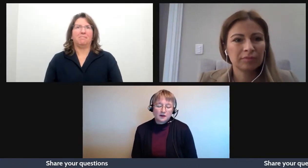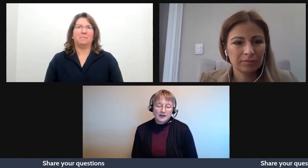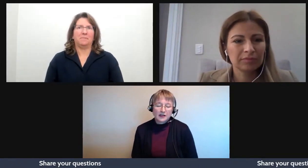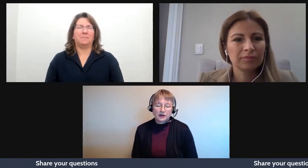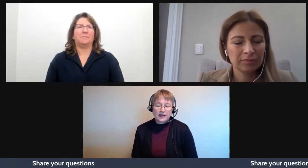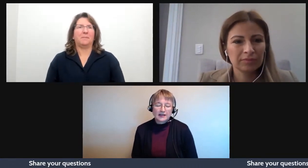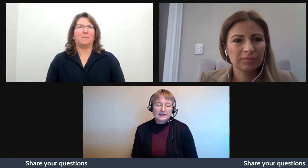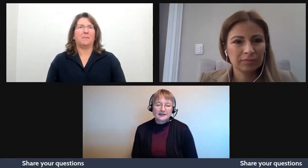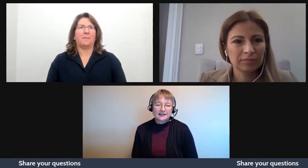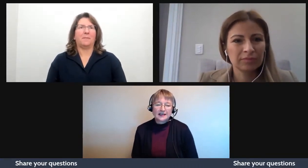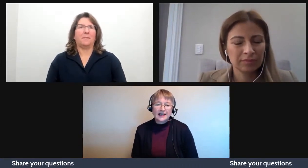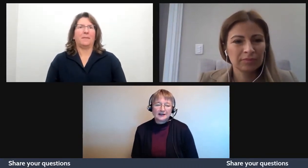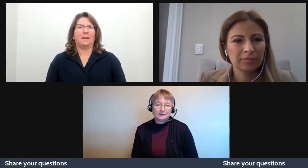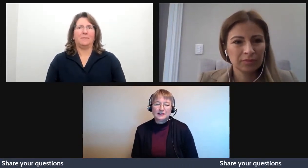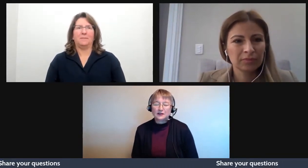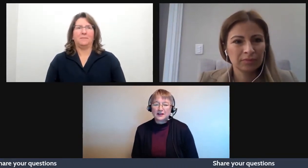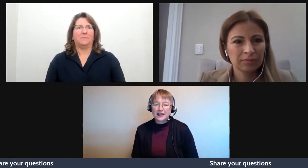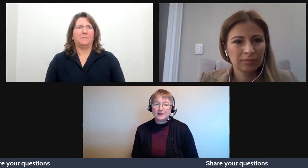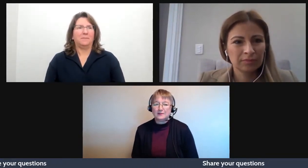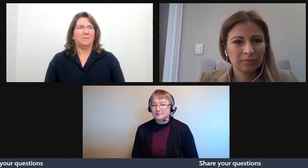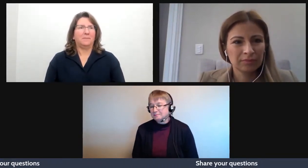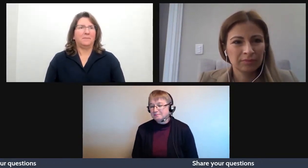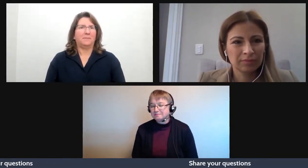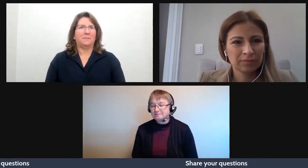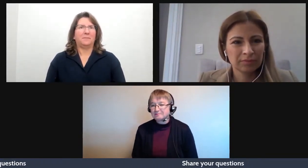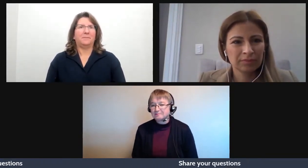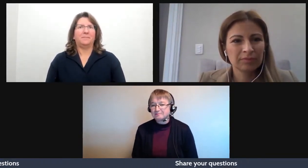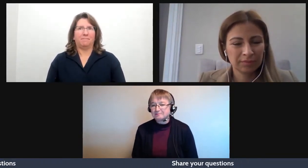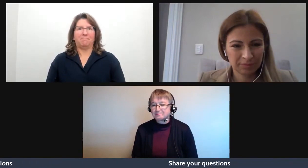on the internet easily and reach out to them.